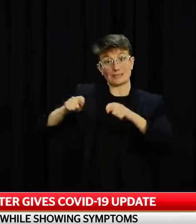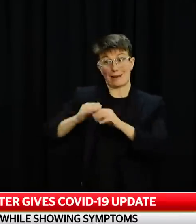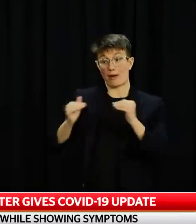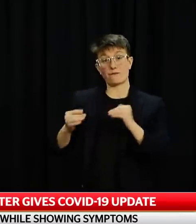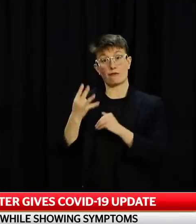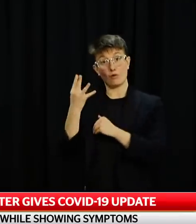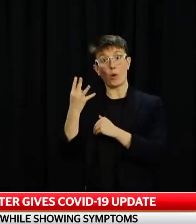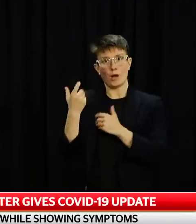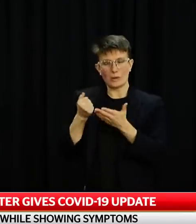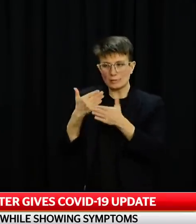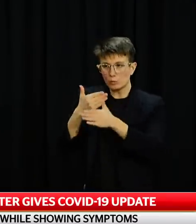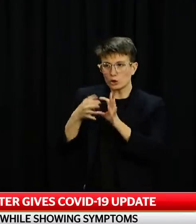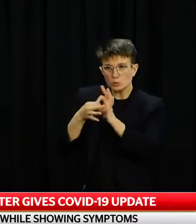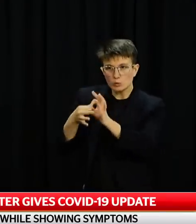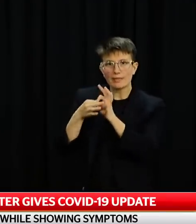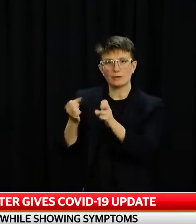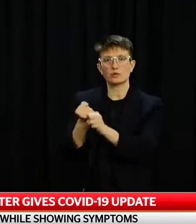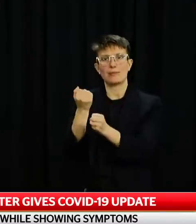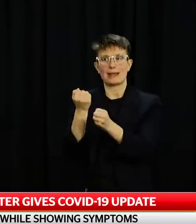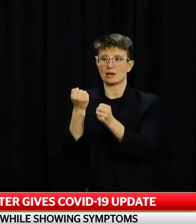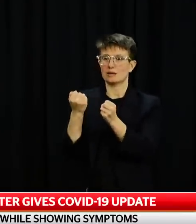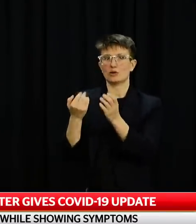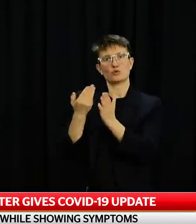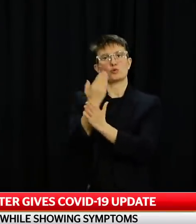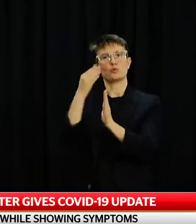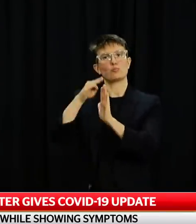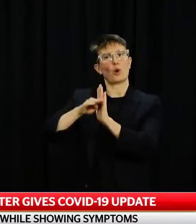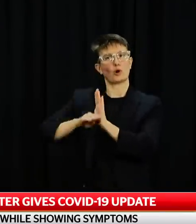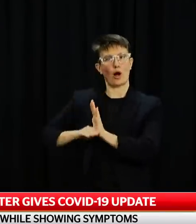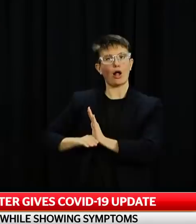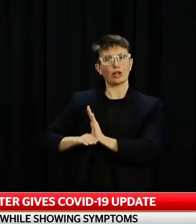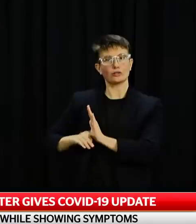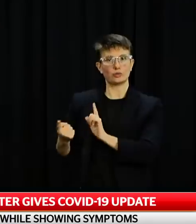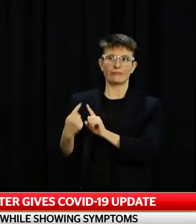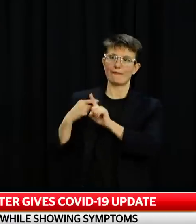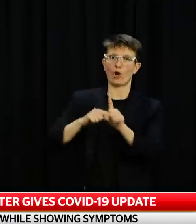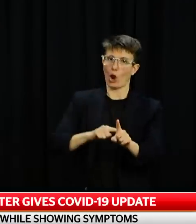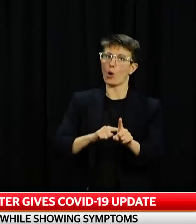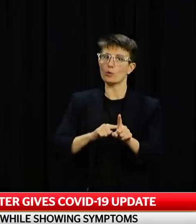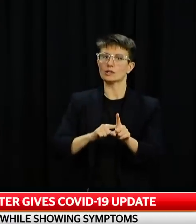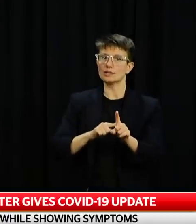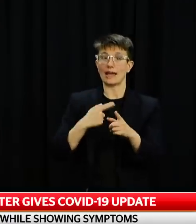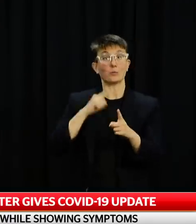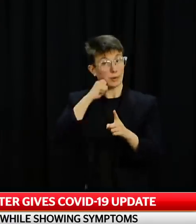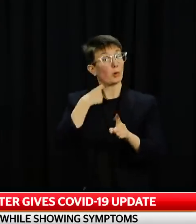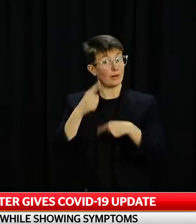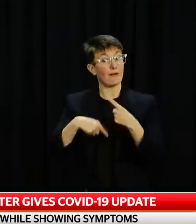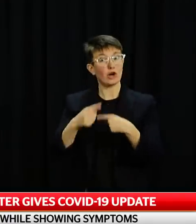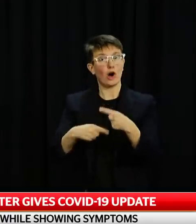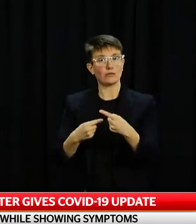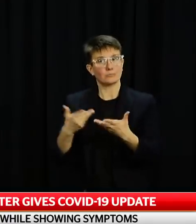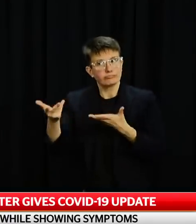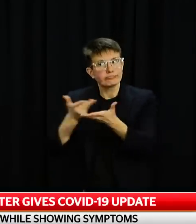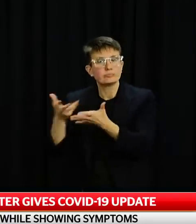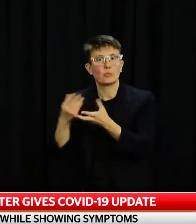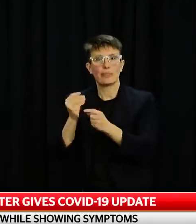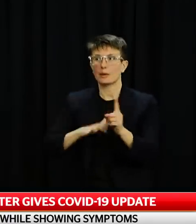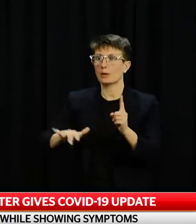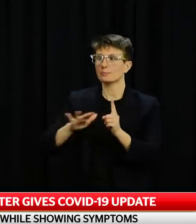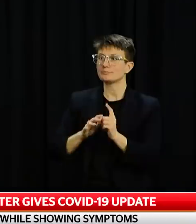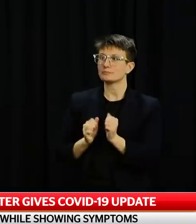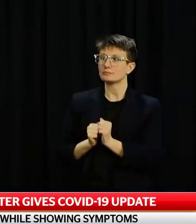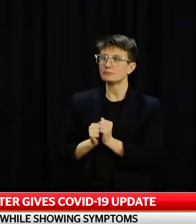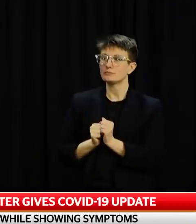so that power would be exercised in consultation, and we will continue to work that way. Checkpoints, are police happy to work with iwi